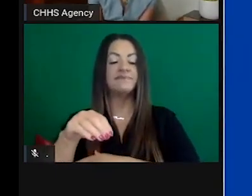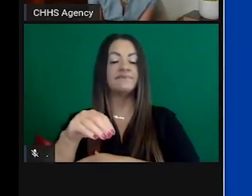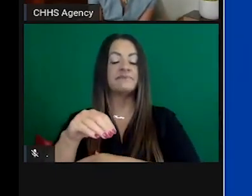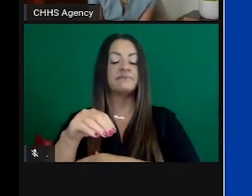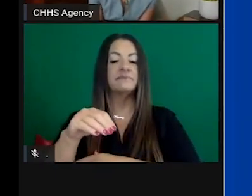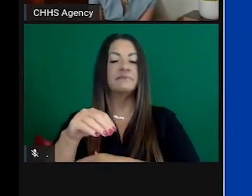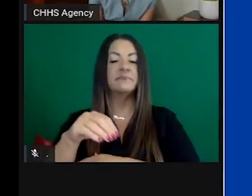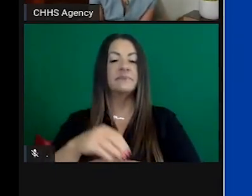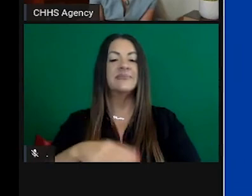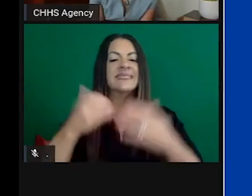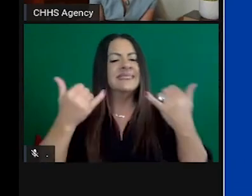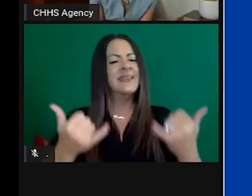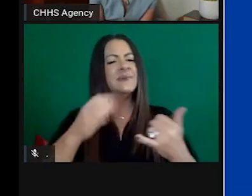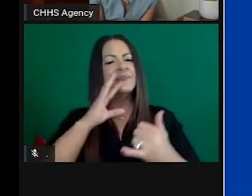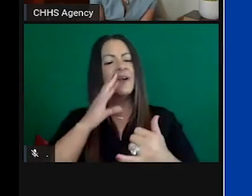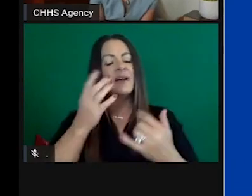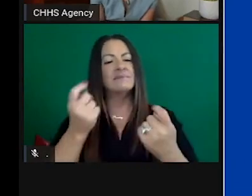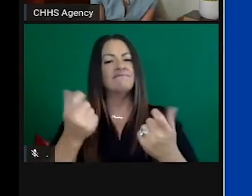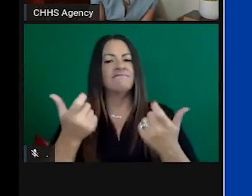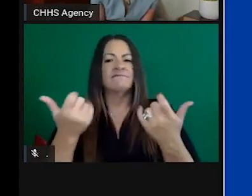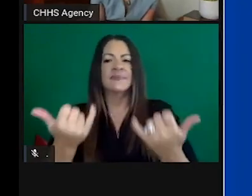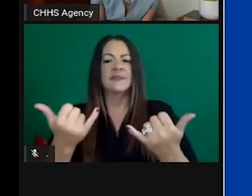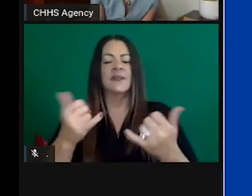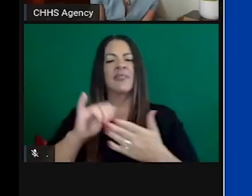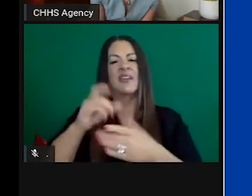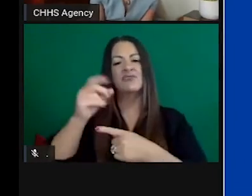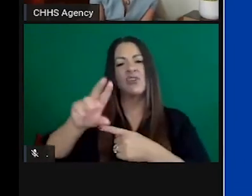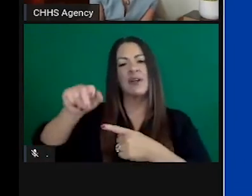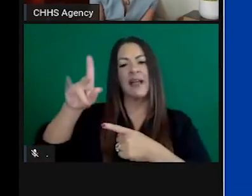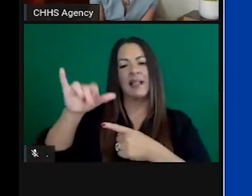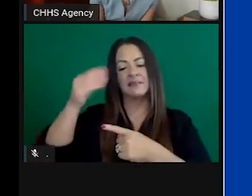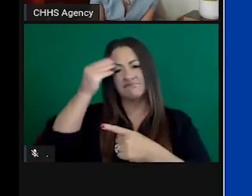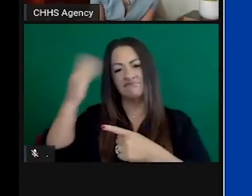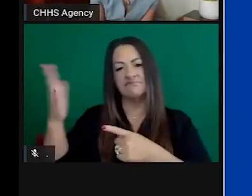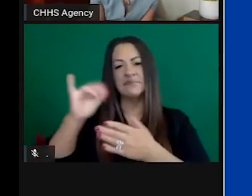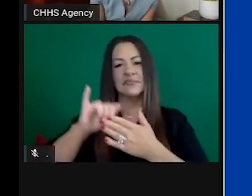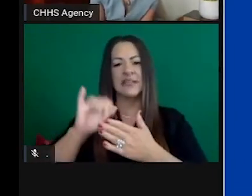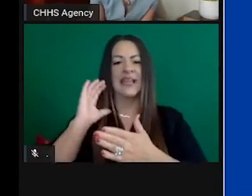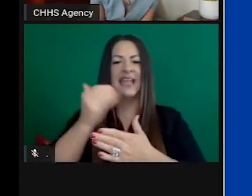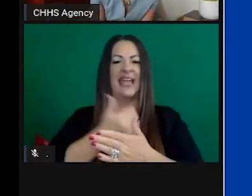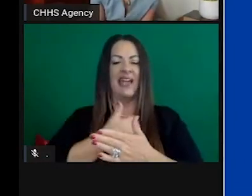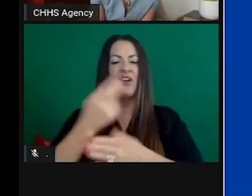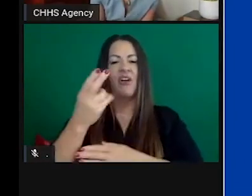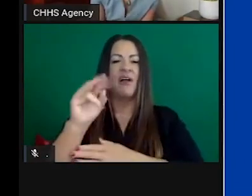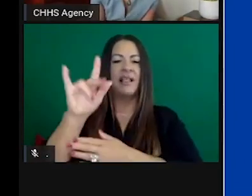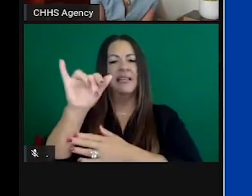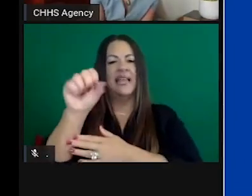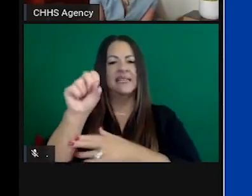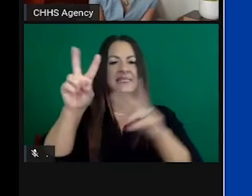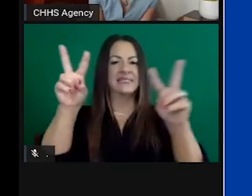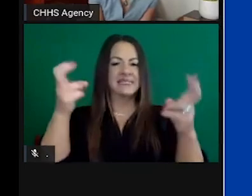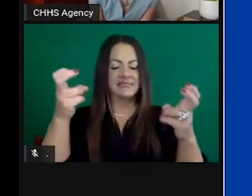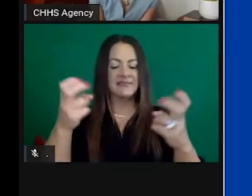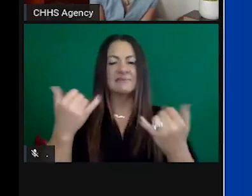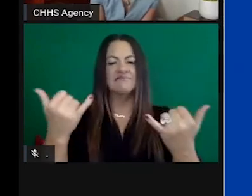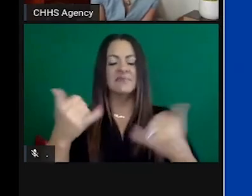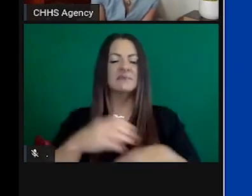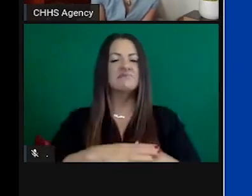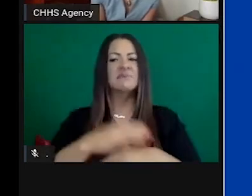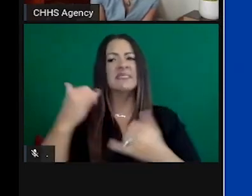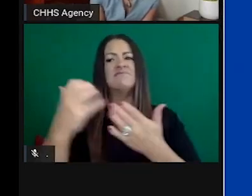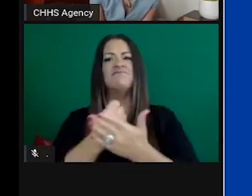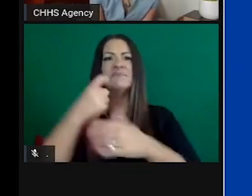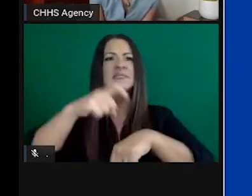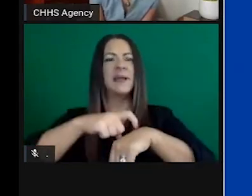So wanted to talk a little bit today, as Secretary Ghaly mentioned, the High Holy Days are coming up, and we know this is a time when people want